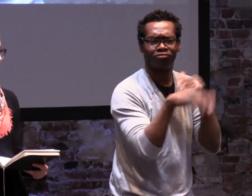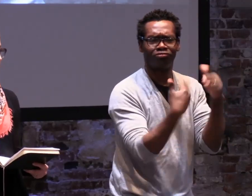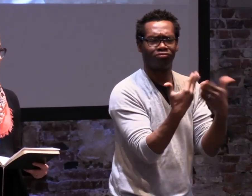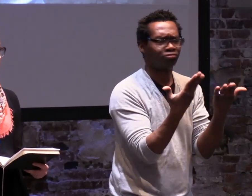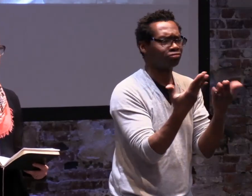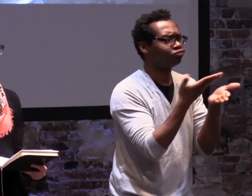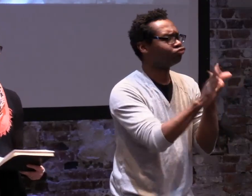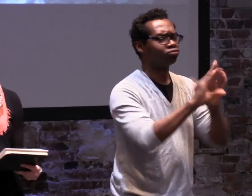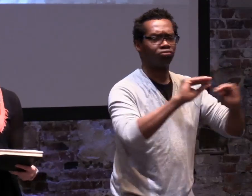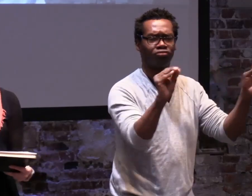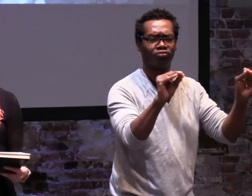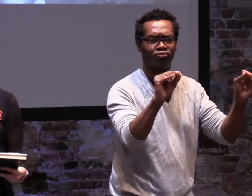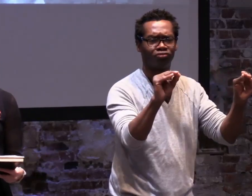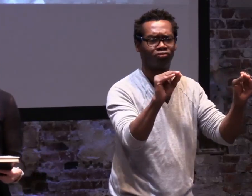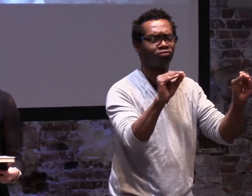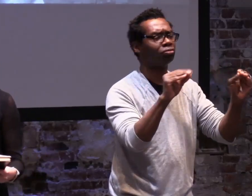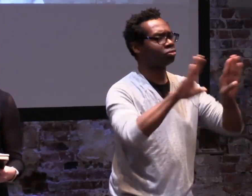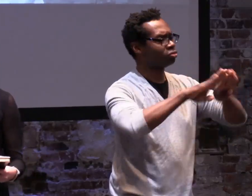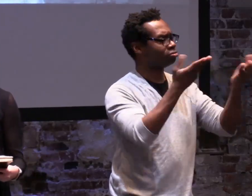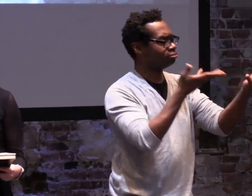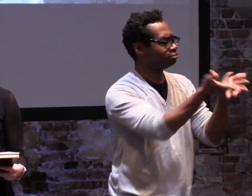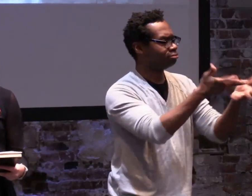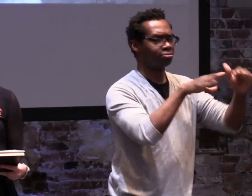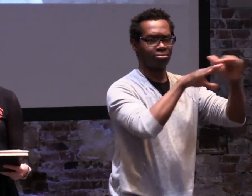and global citizenship.